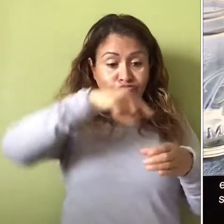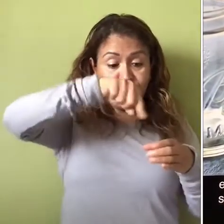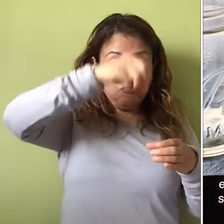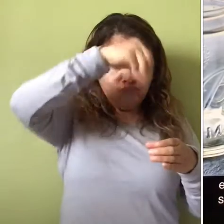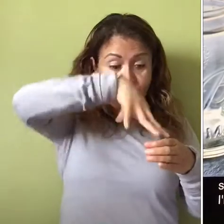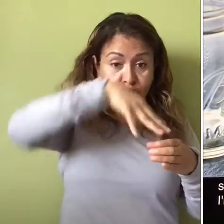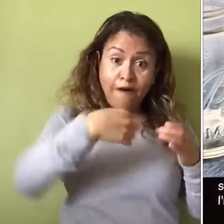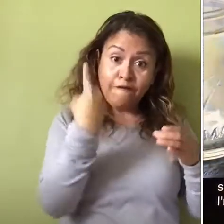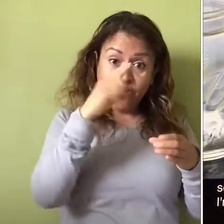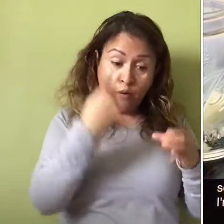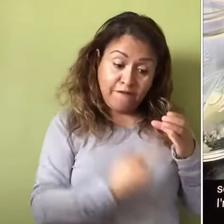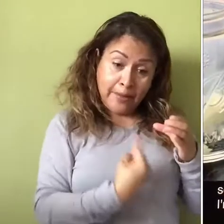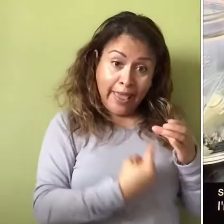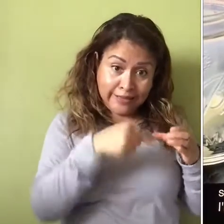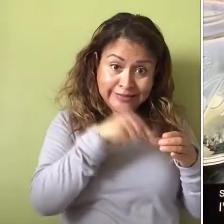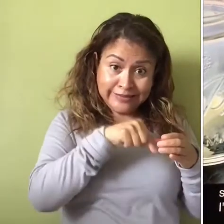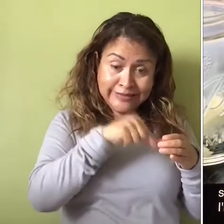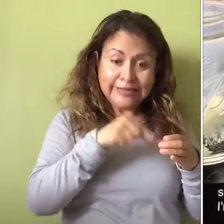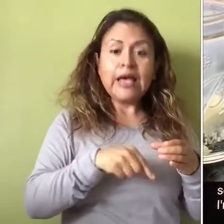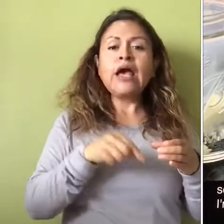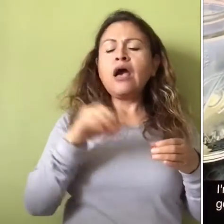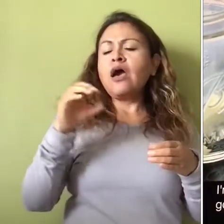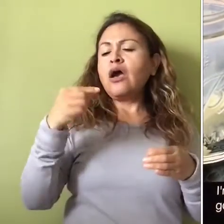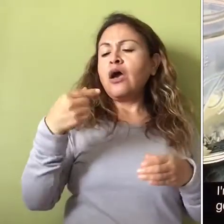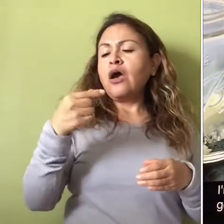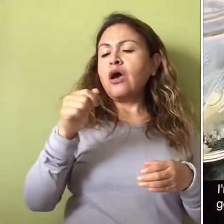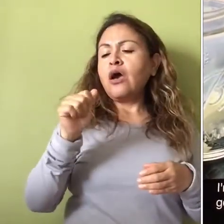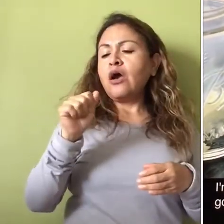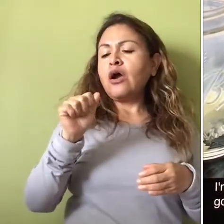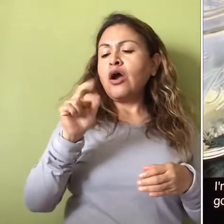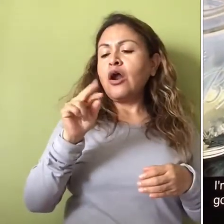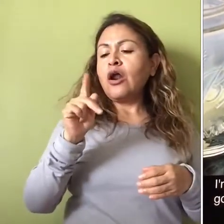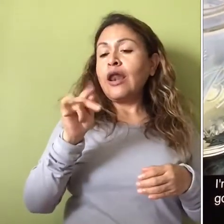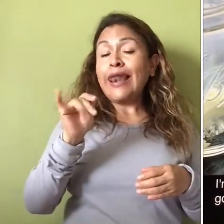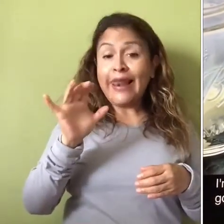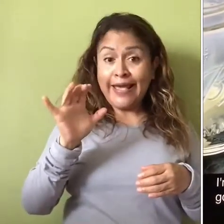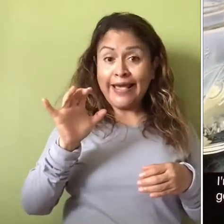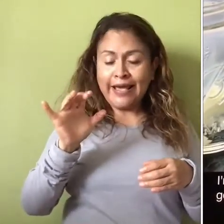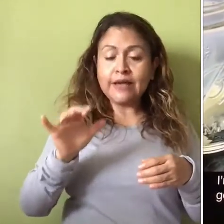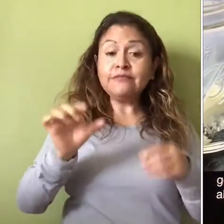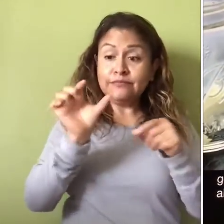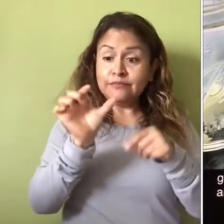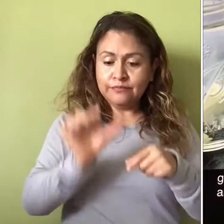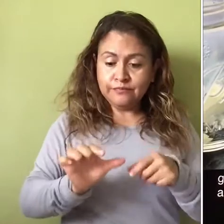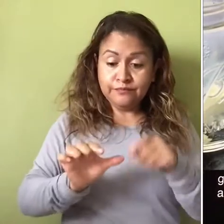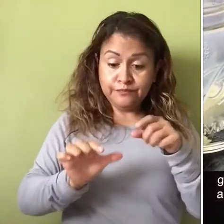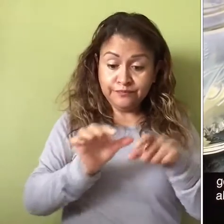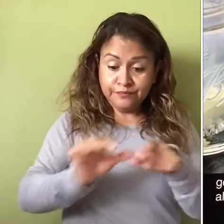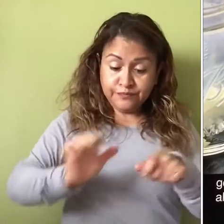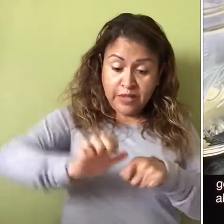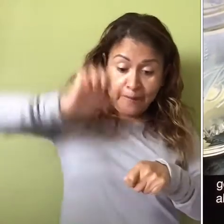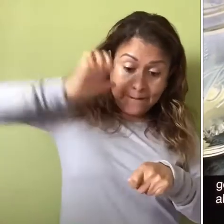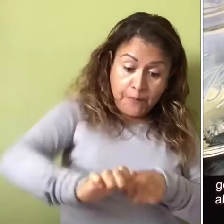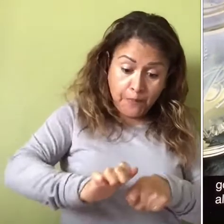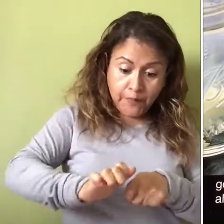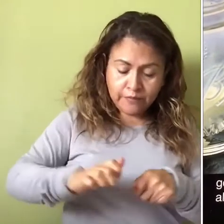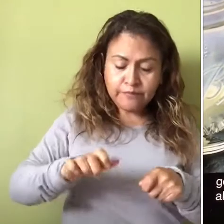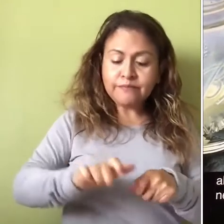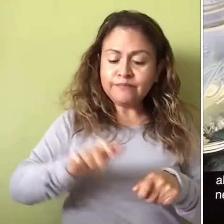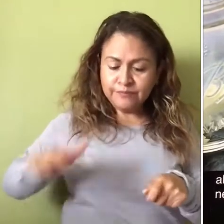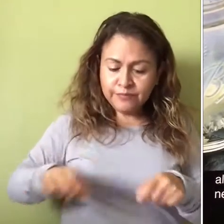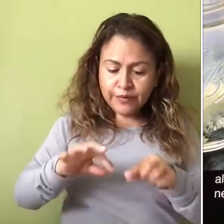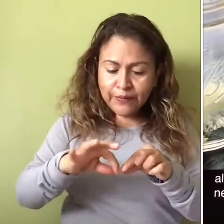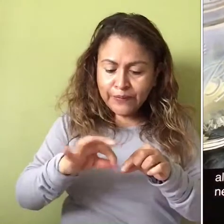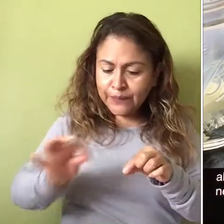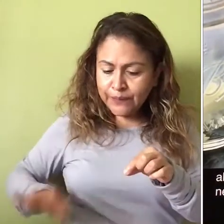add in a clove of garlic. I need to peel this, so I'm just going to use the side of my knife, smash the clove of garlic, and this will loosen up the